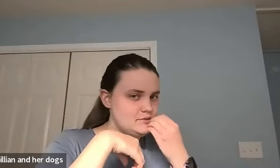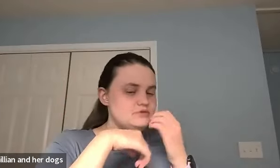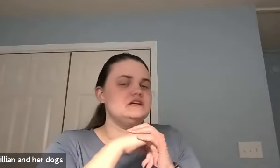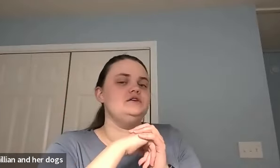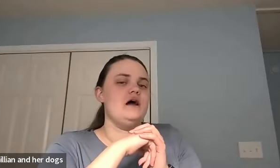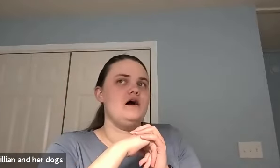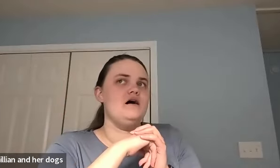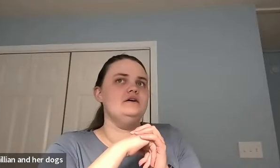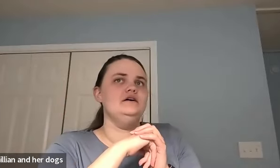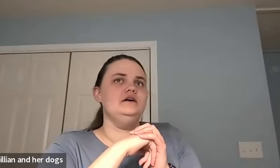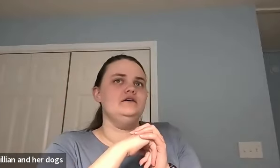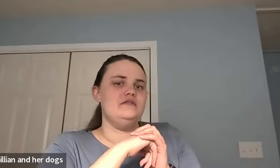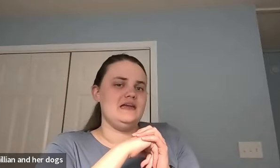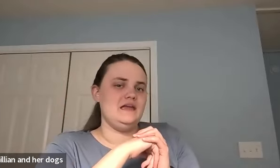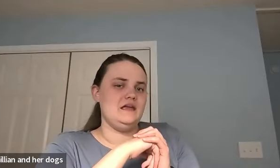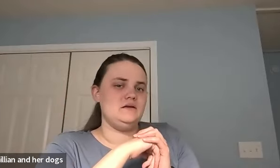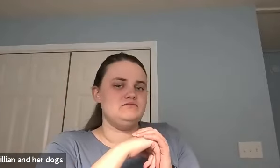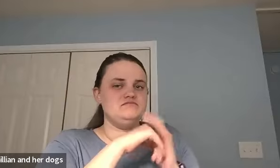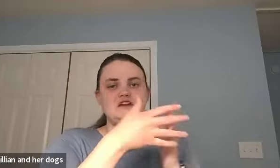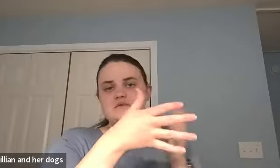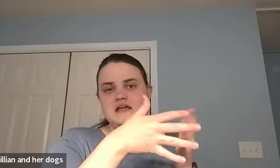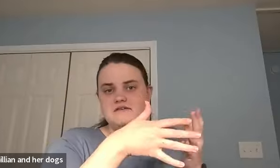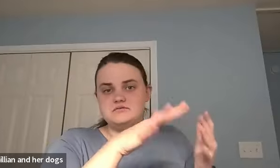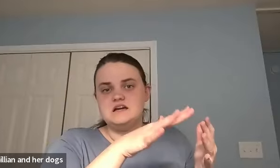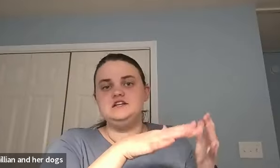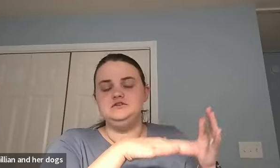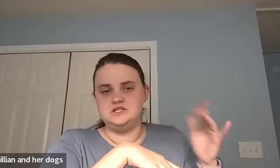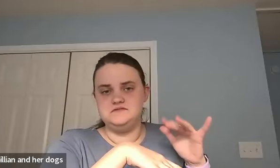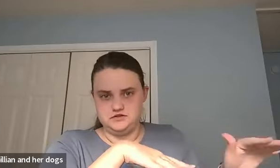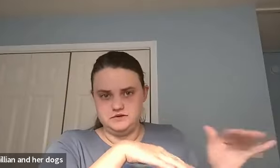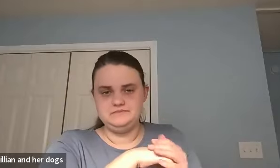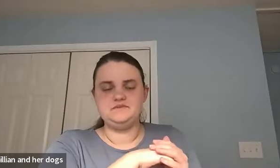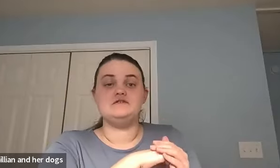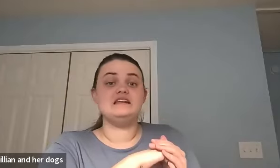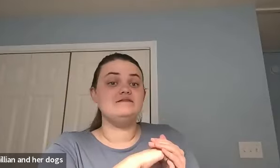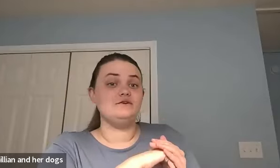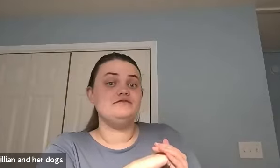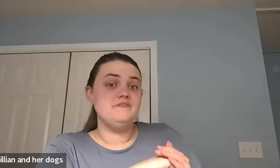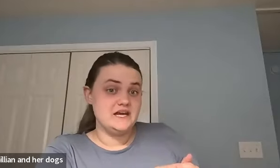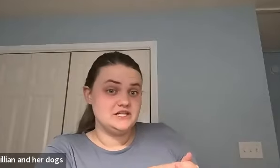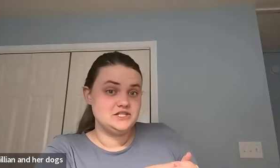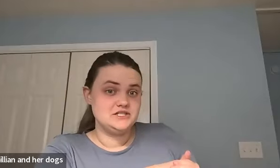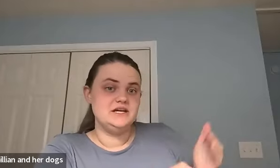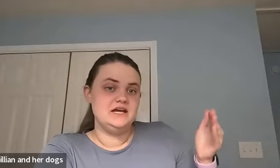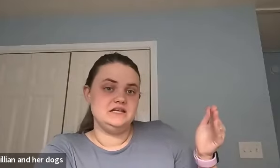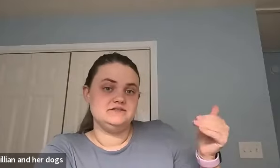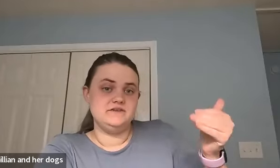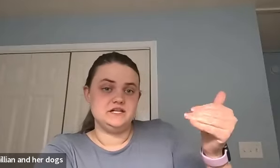edibles that you have, they don't really have their own sign. You just finger spell. So the sign for fish is